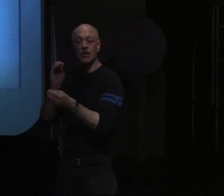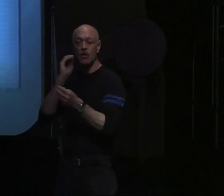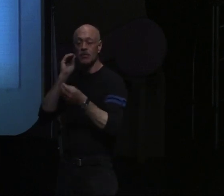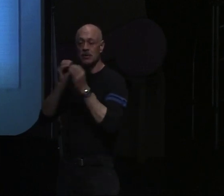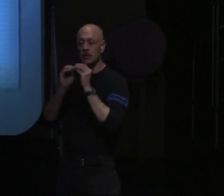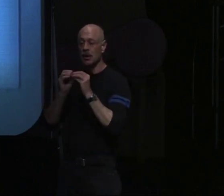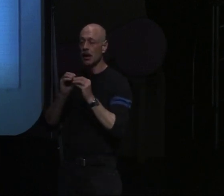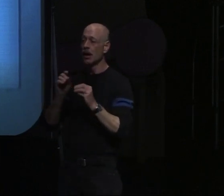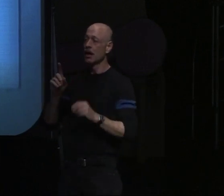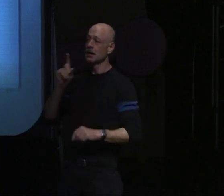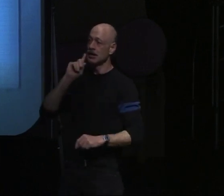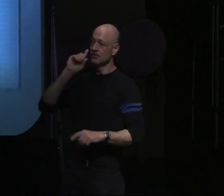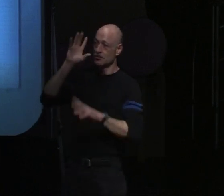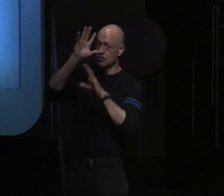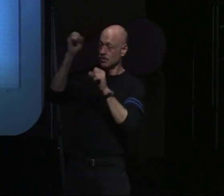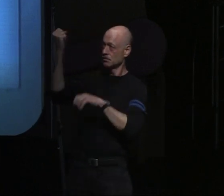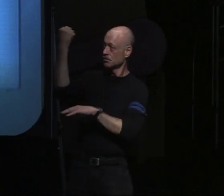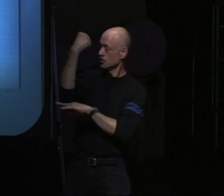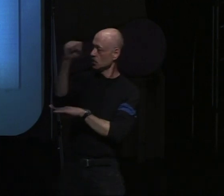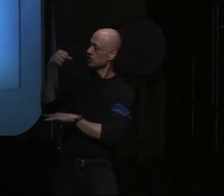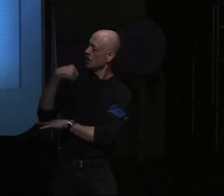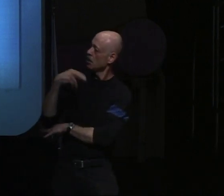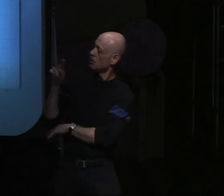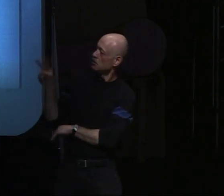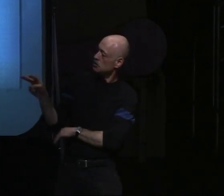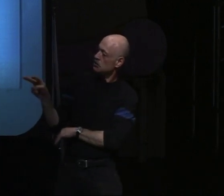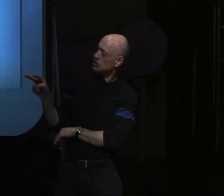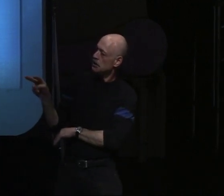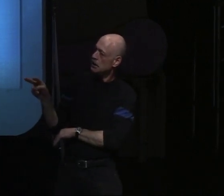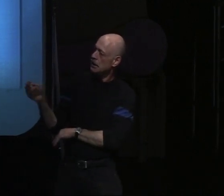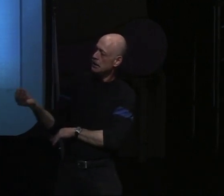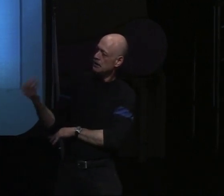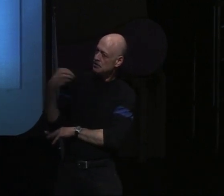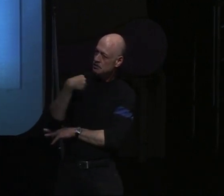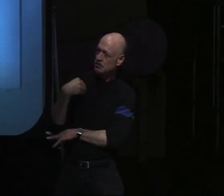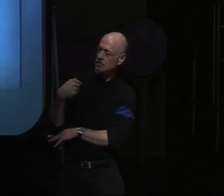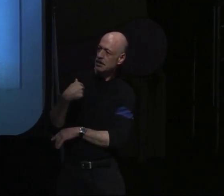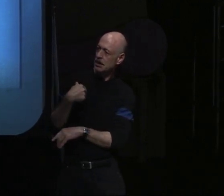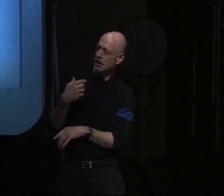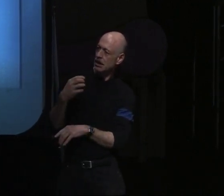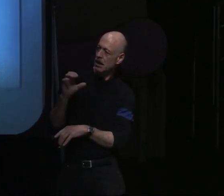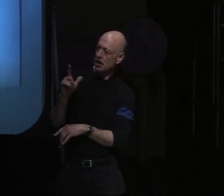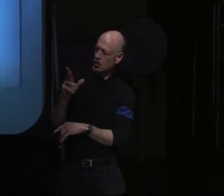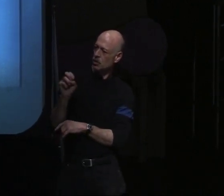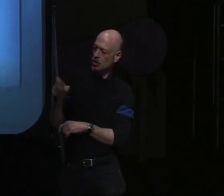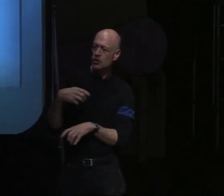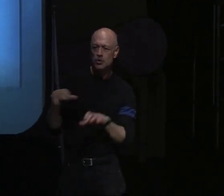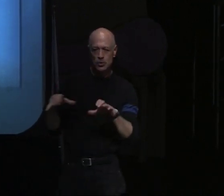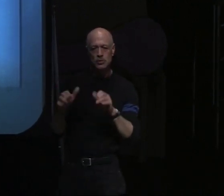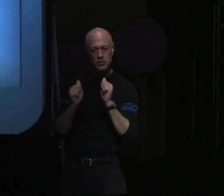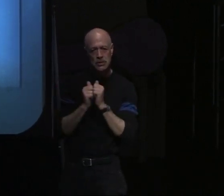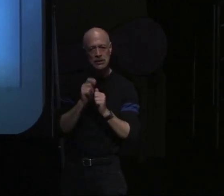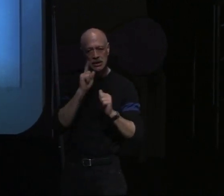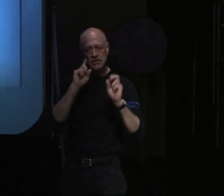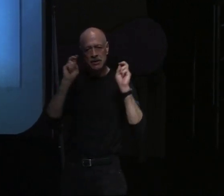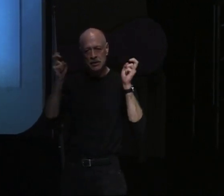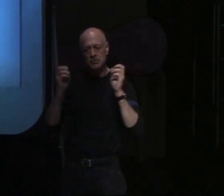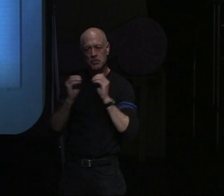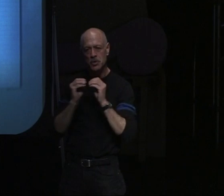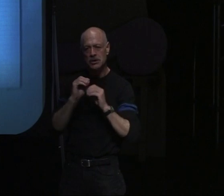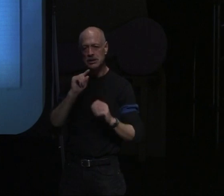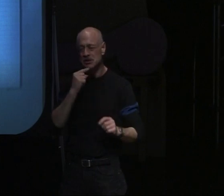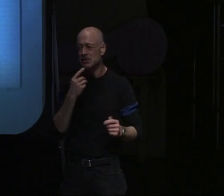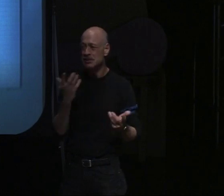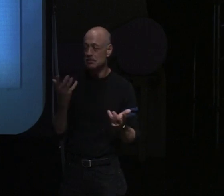chapter of my life and I wanted to get into more home design. But then the Deaf President Now movement became prevalent, and I